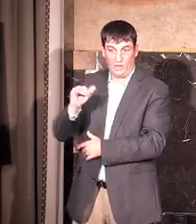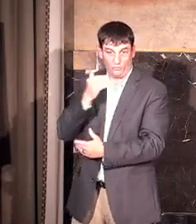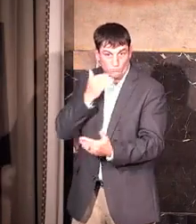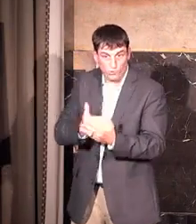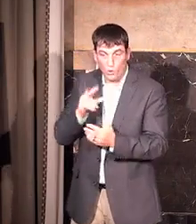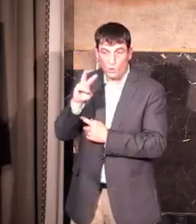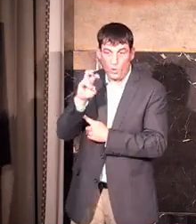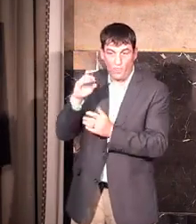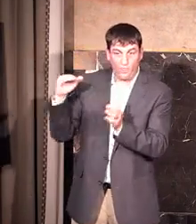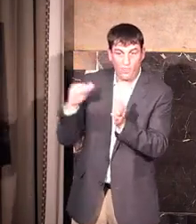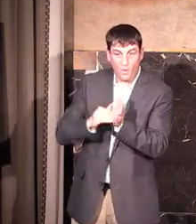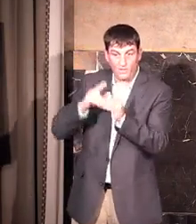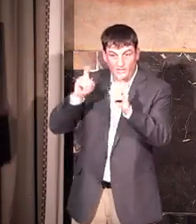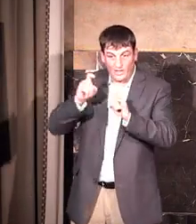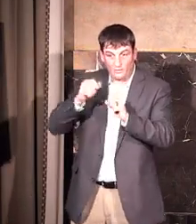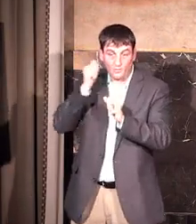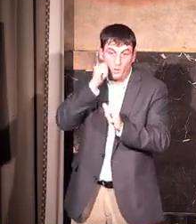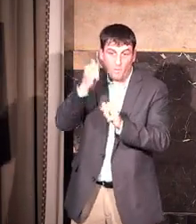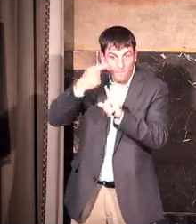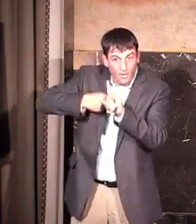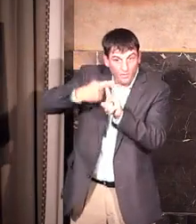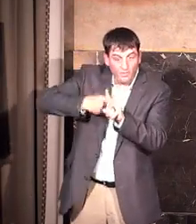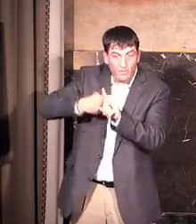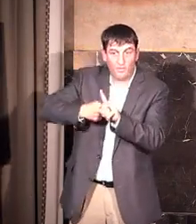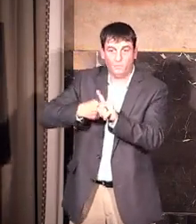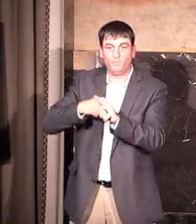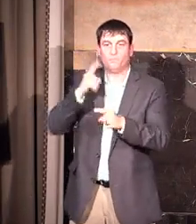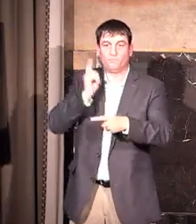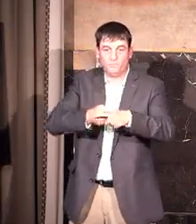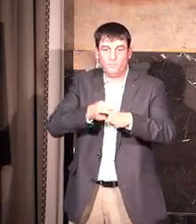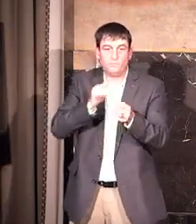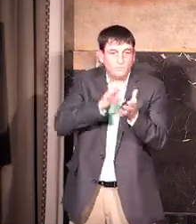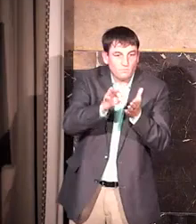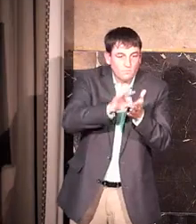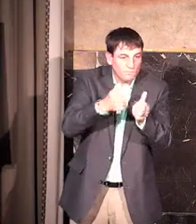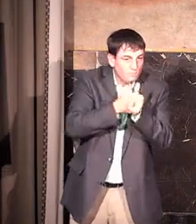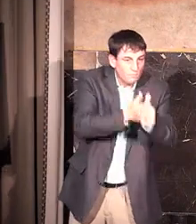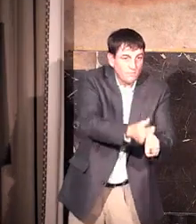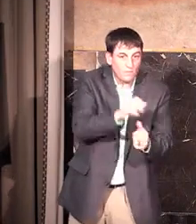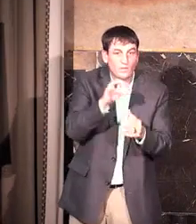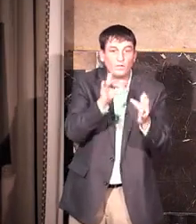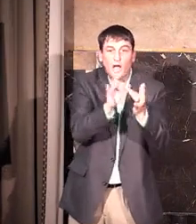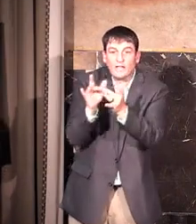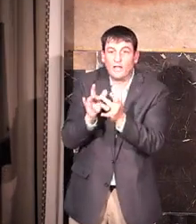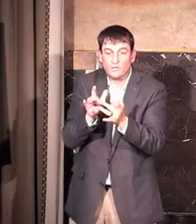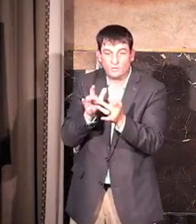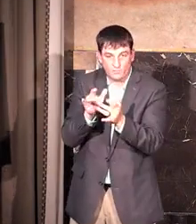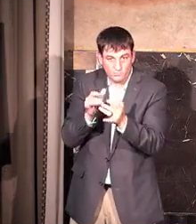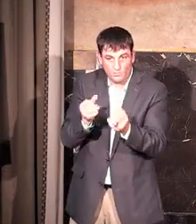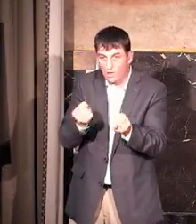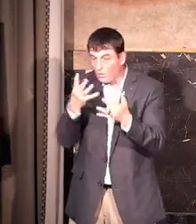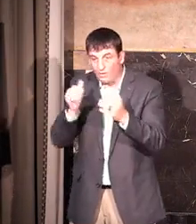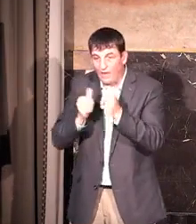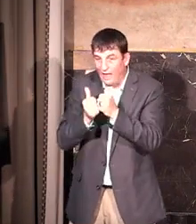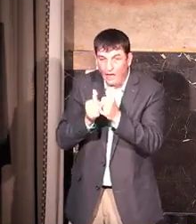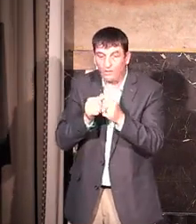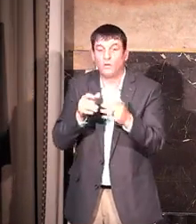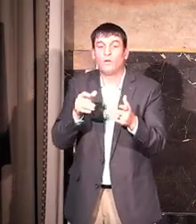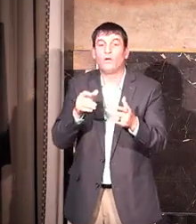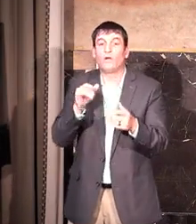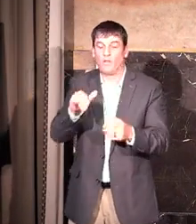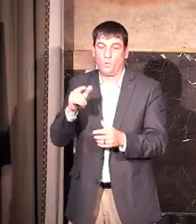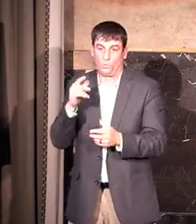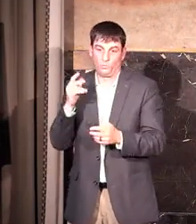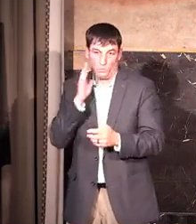that's really a critical part of looking at those threshold criteria too. Now, as you mentioned, the current